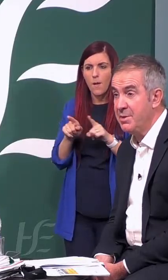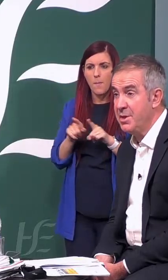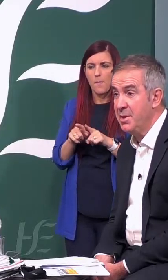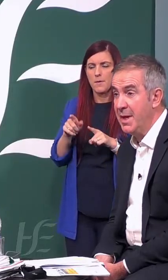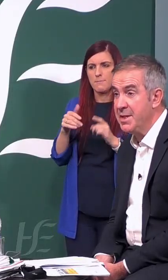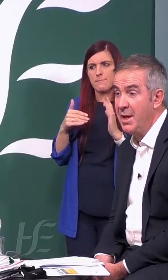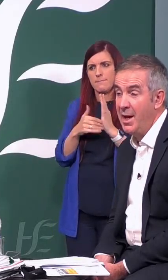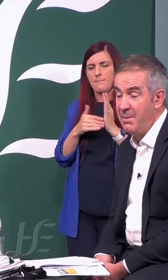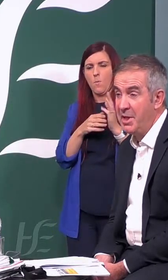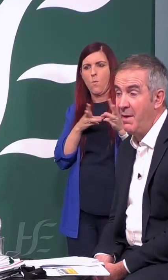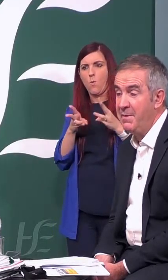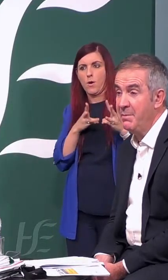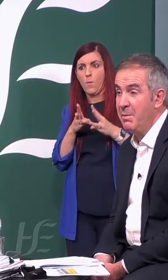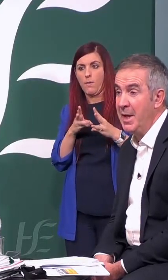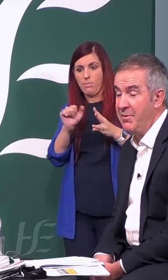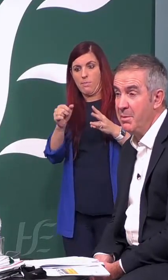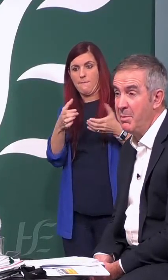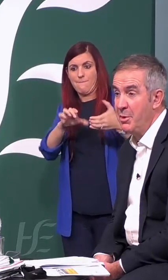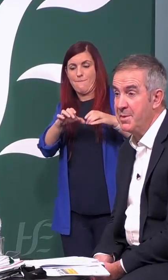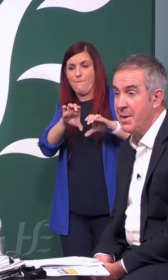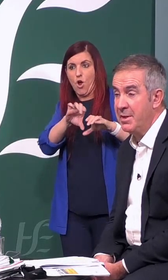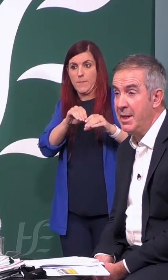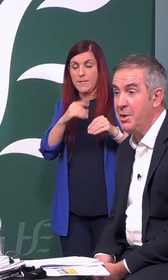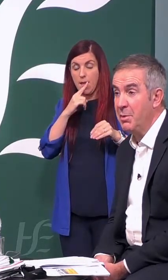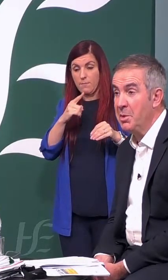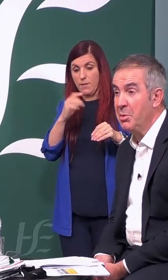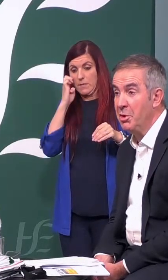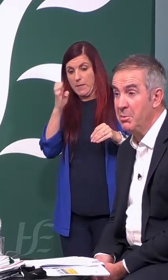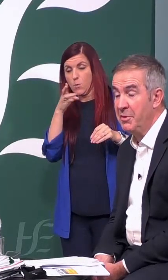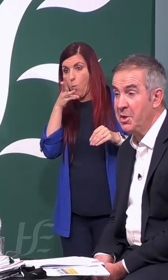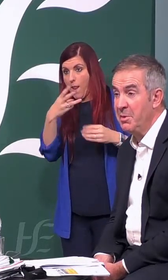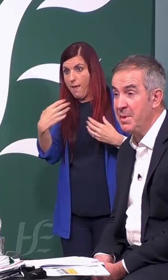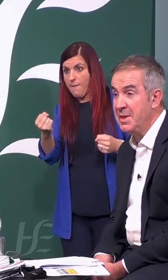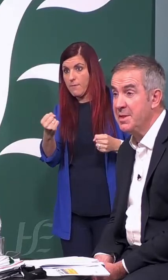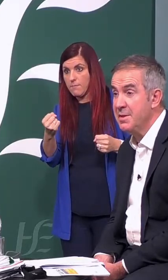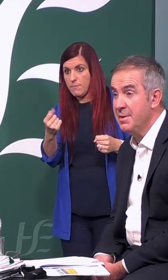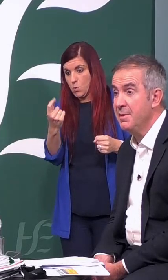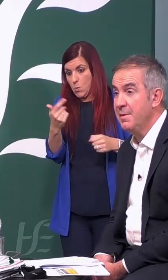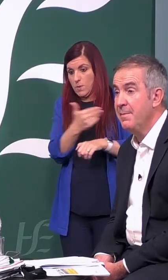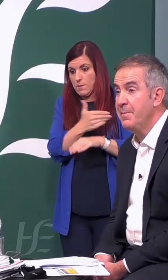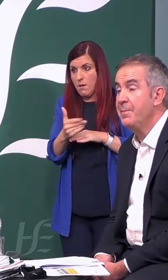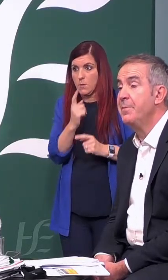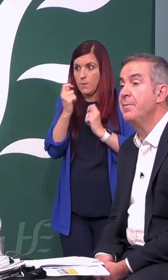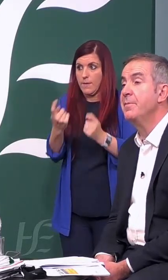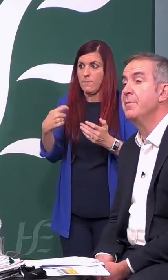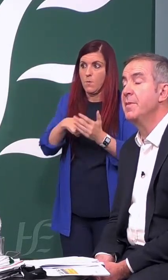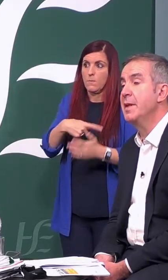pharmacy sector to do that. And I'd be confident we will have them on board as part of the healthcare worker program over the coming weeks.